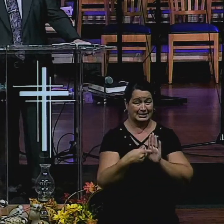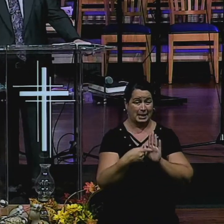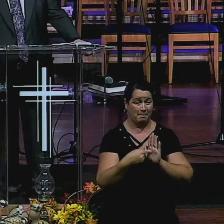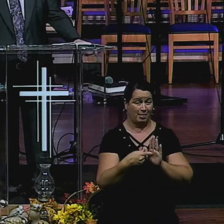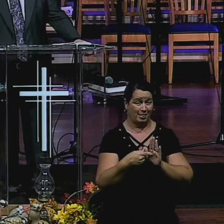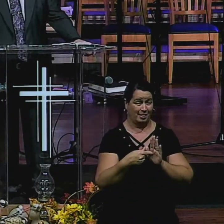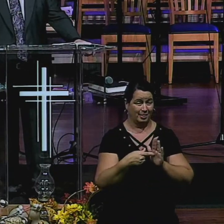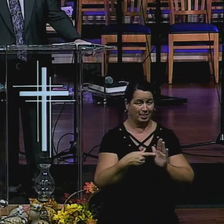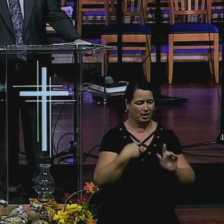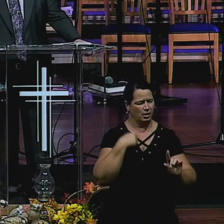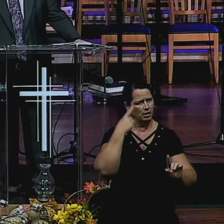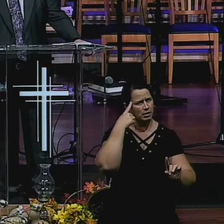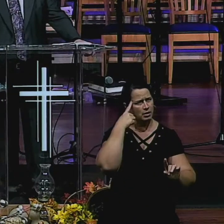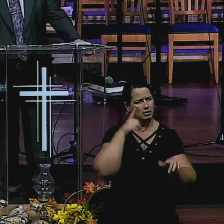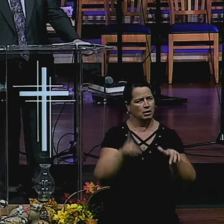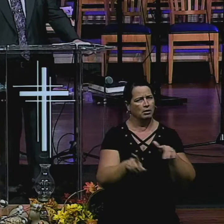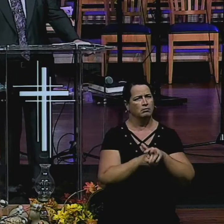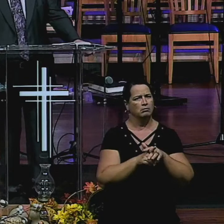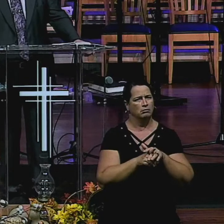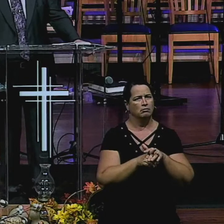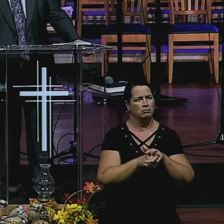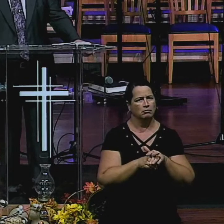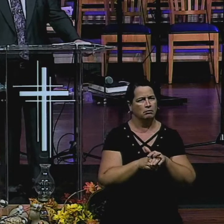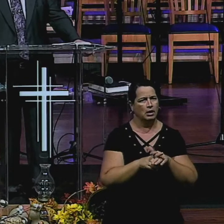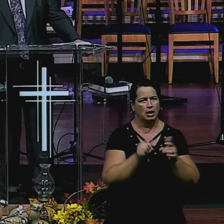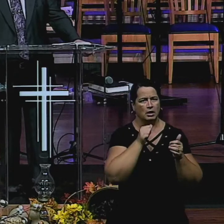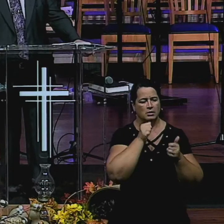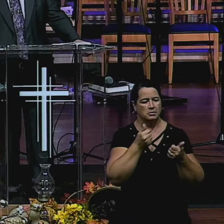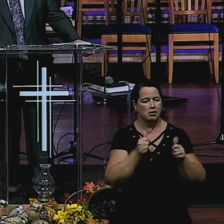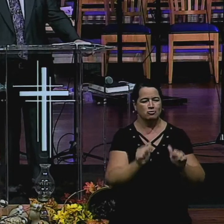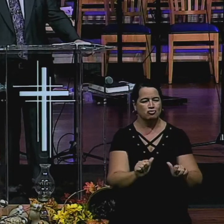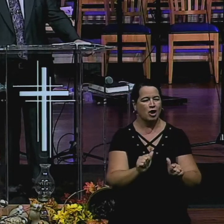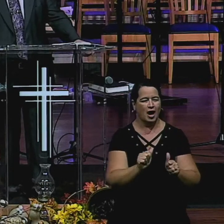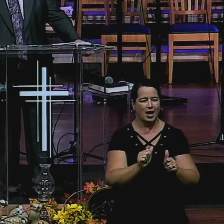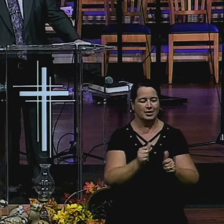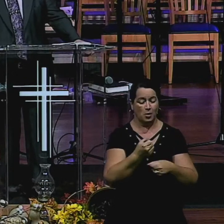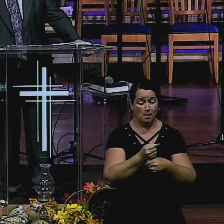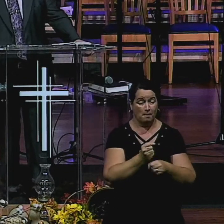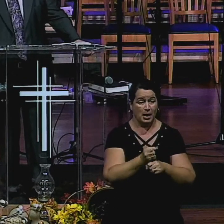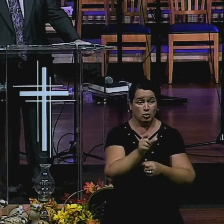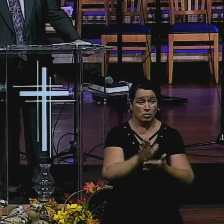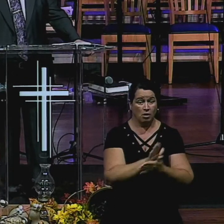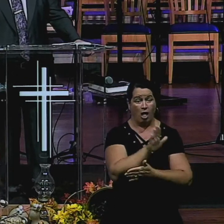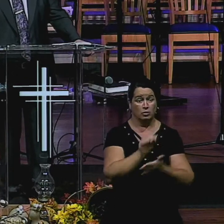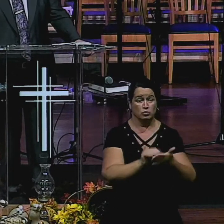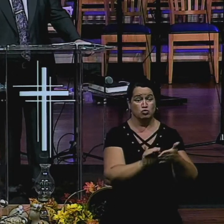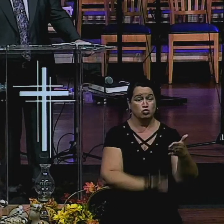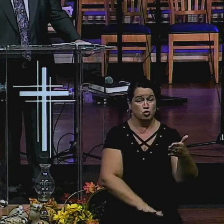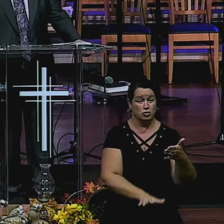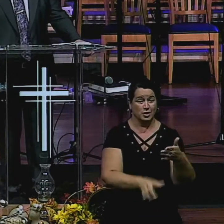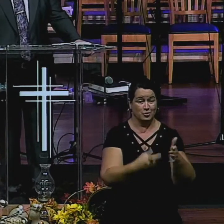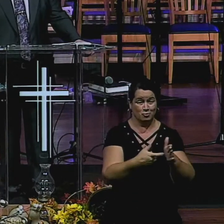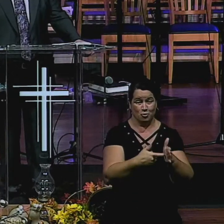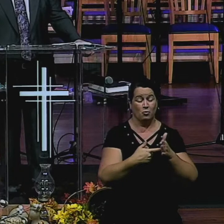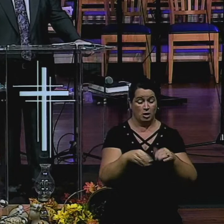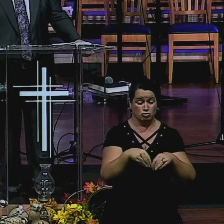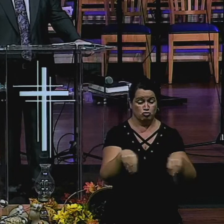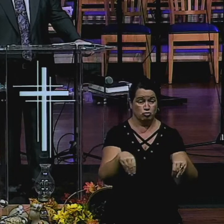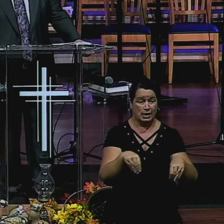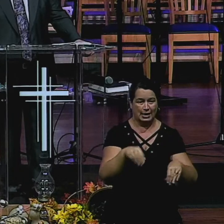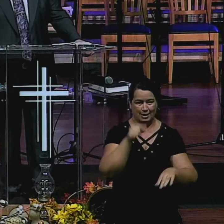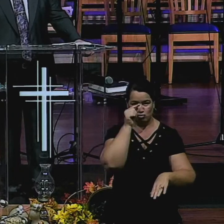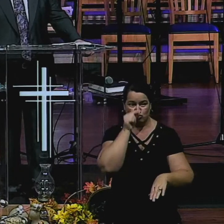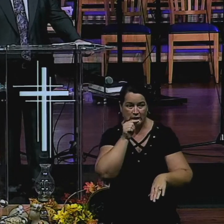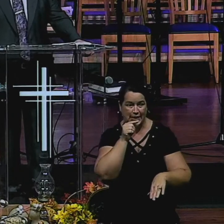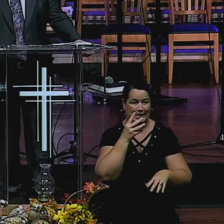I can ever think of. I am not trying to turn you into seminarians. You don't have to go get a degree in Greek or Hebrew to know